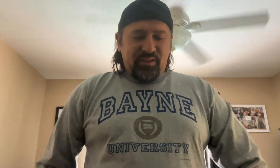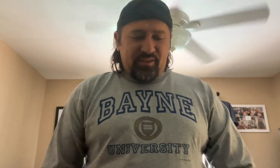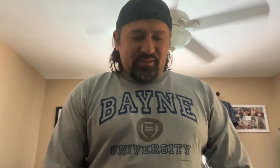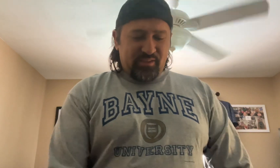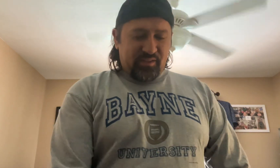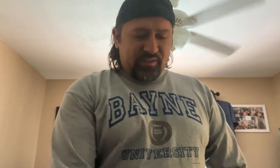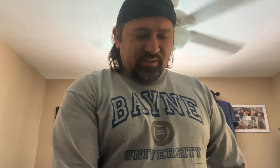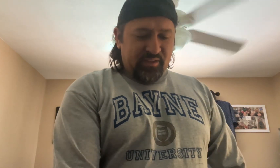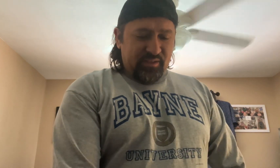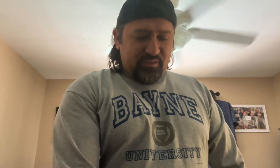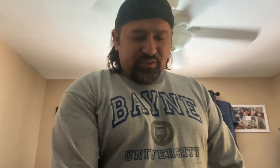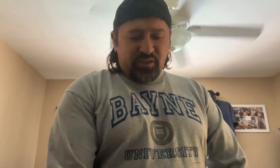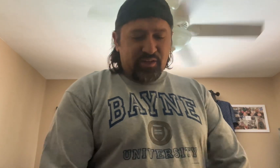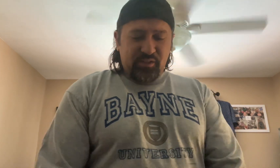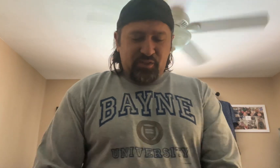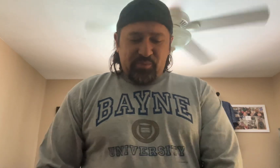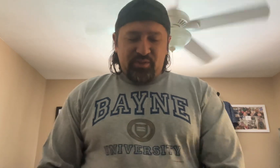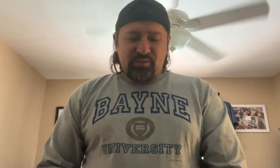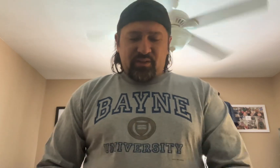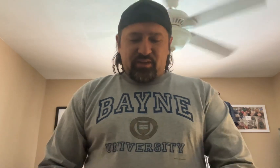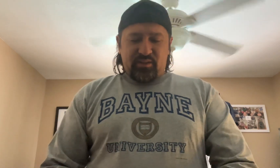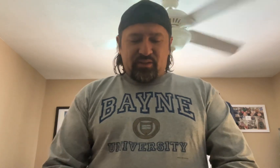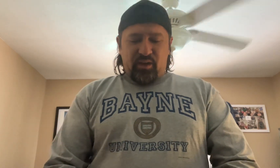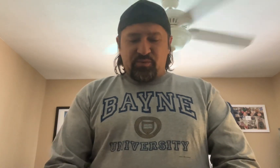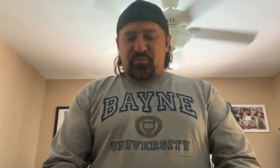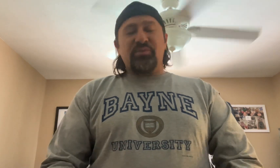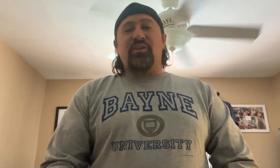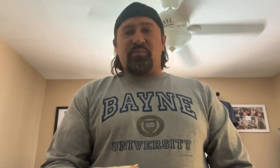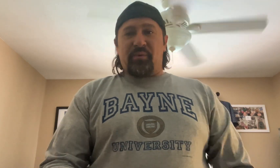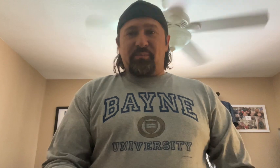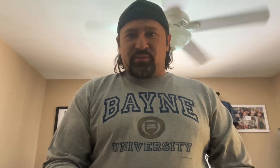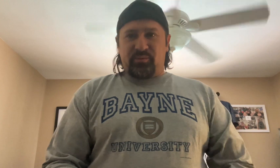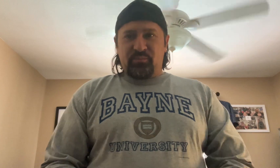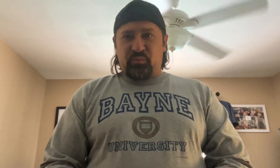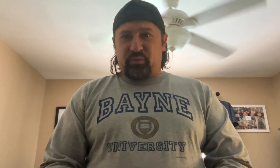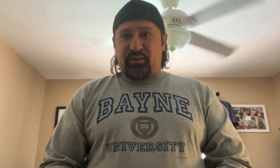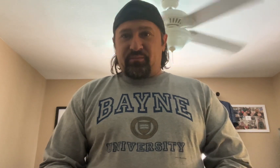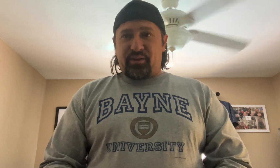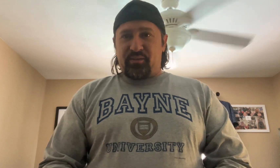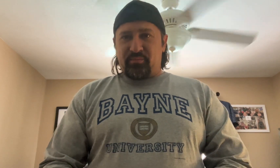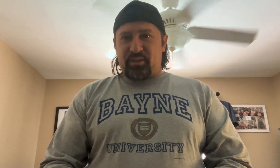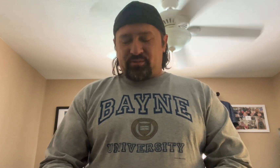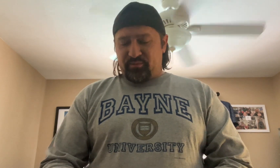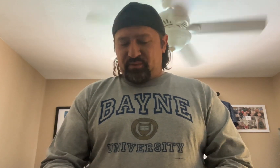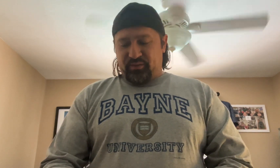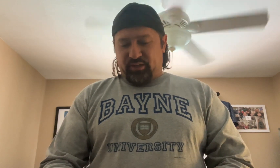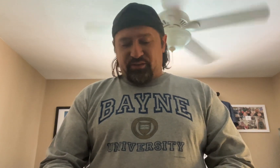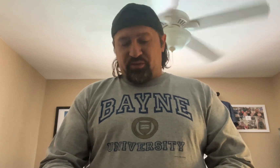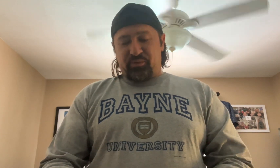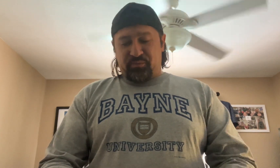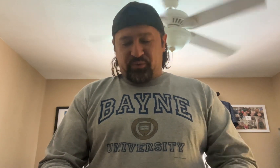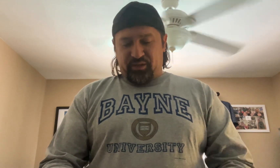And talking a little bit, I was almost done with my meal when I invited them down. Another reason why I